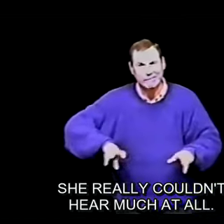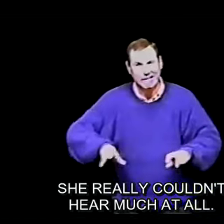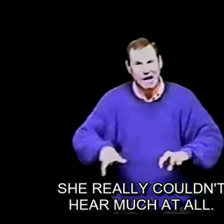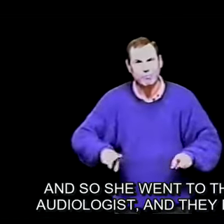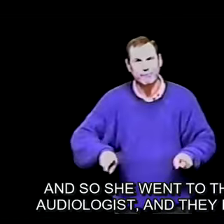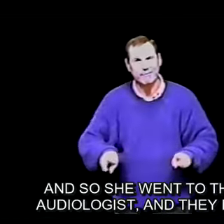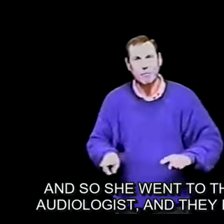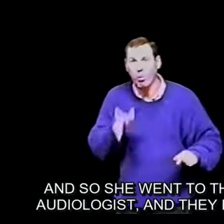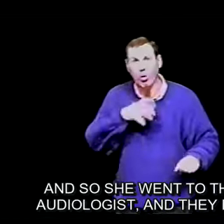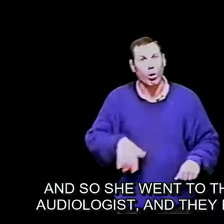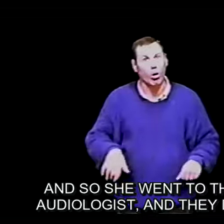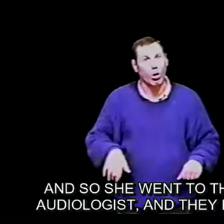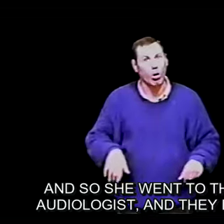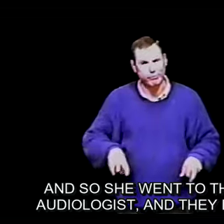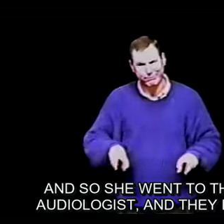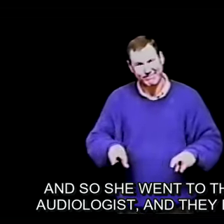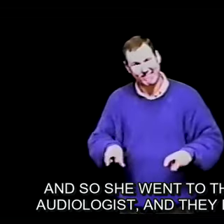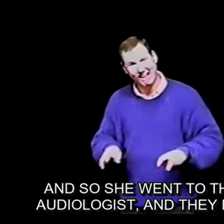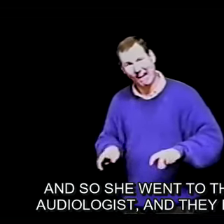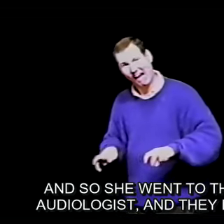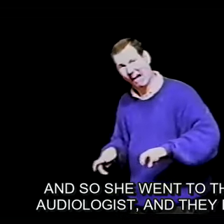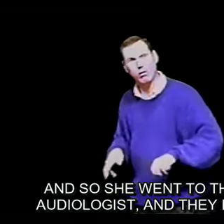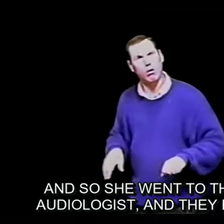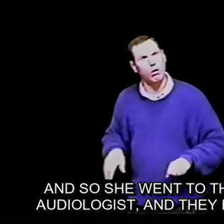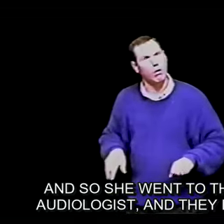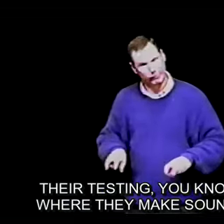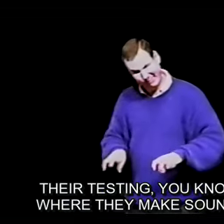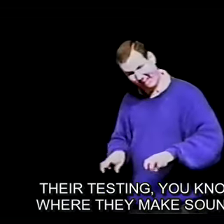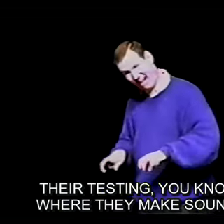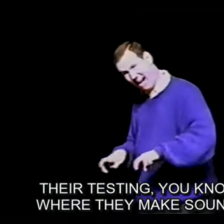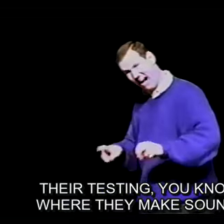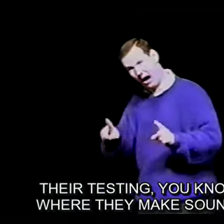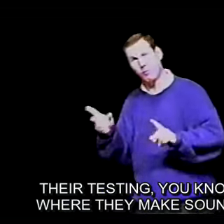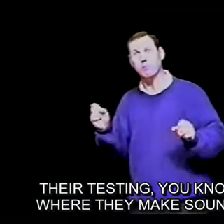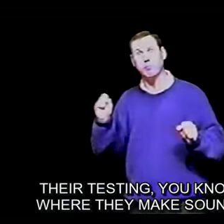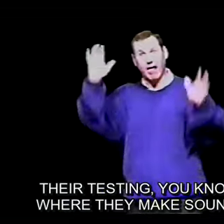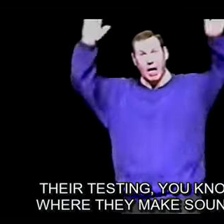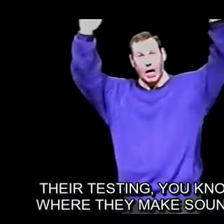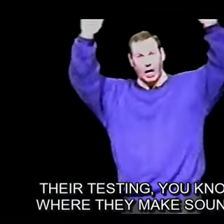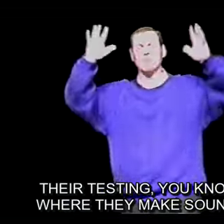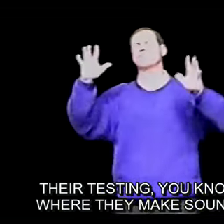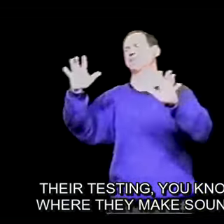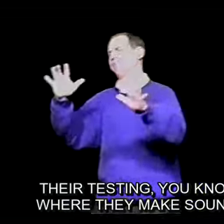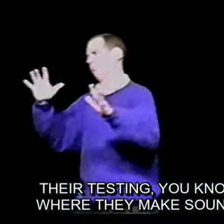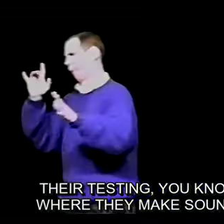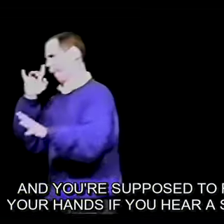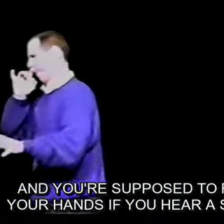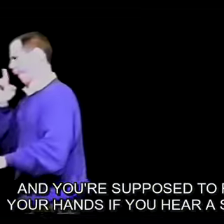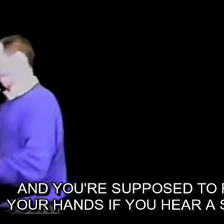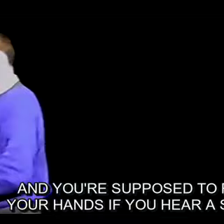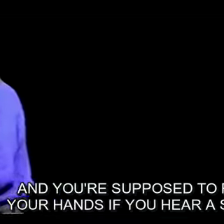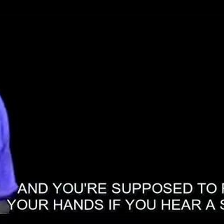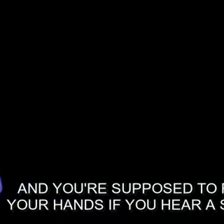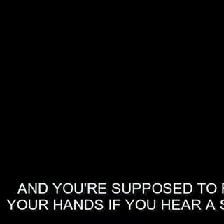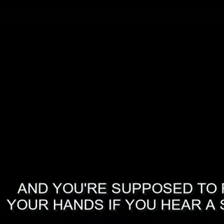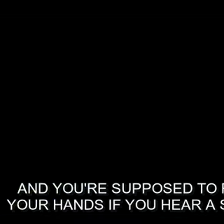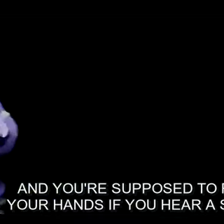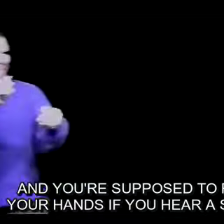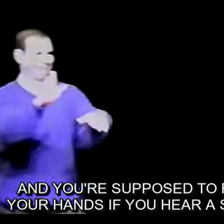audiologist, and they did their testing, where they make sounds and you're supposed to raise your hands if you hear a sound. And he turned